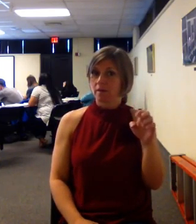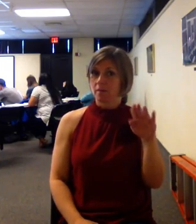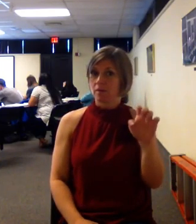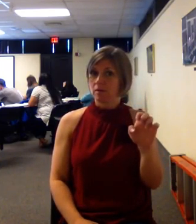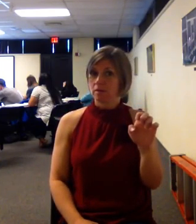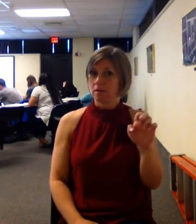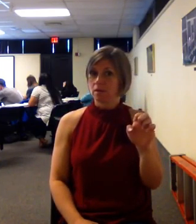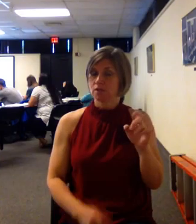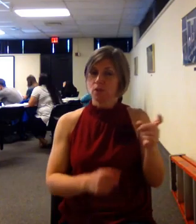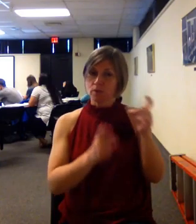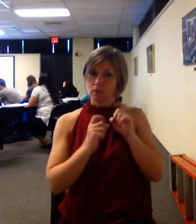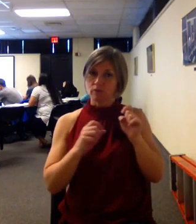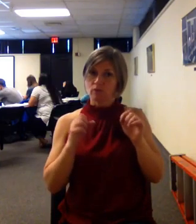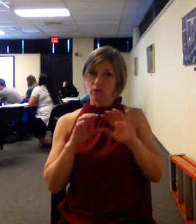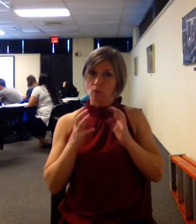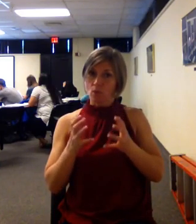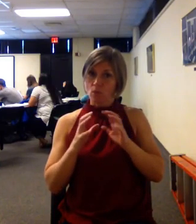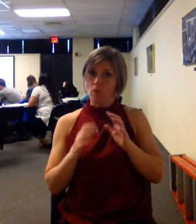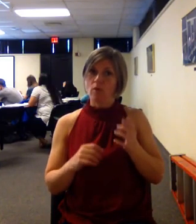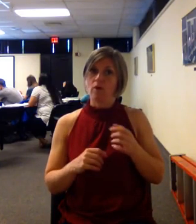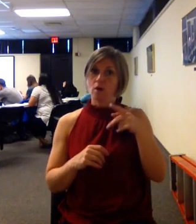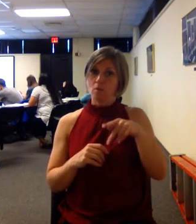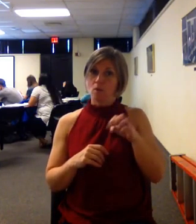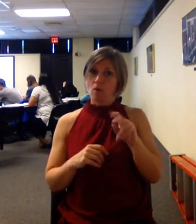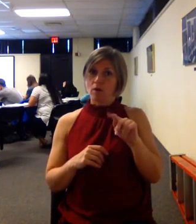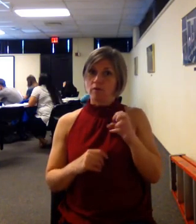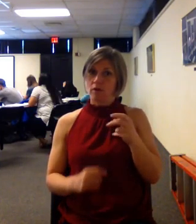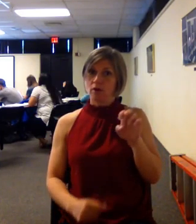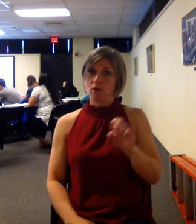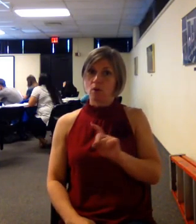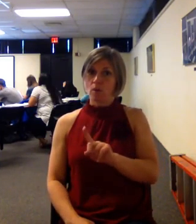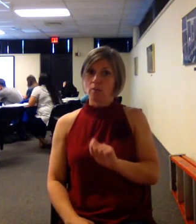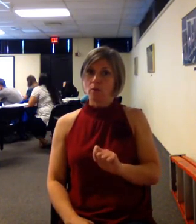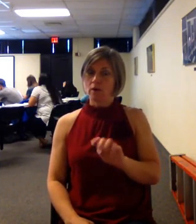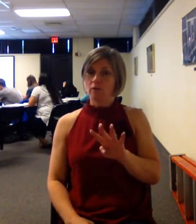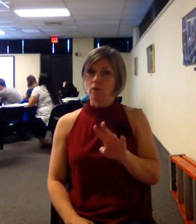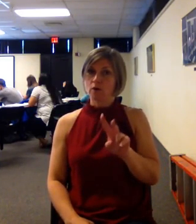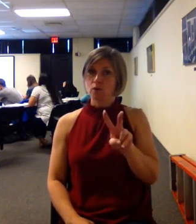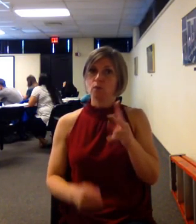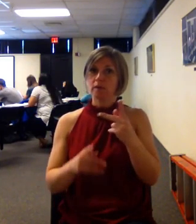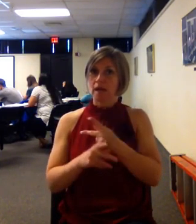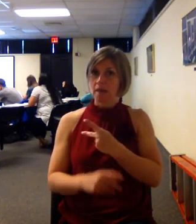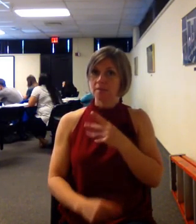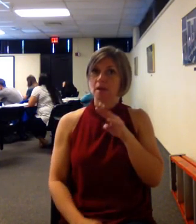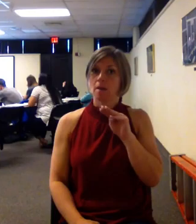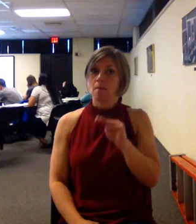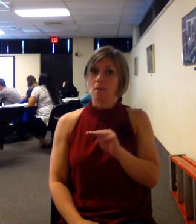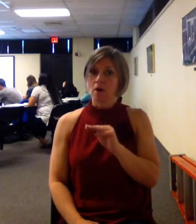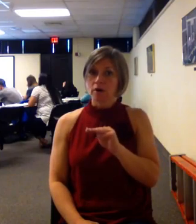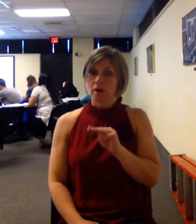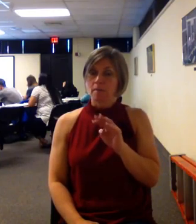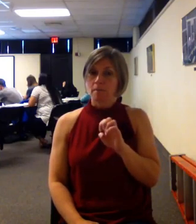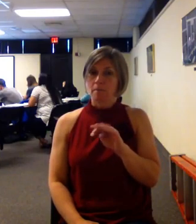whole portfolio, it's going to be the 1.42 times the market premium first, then add